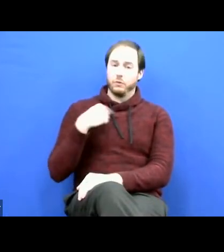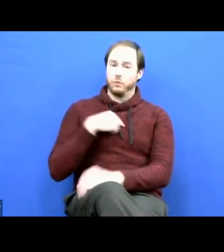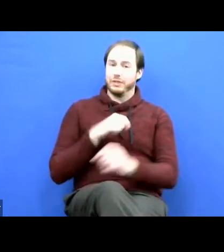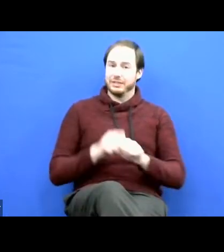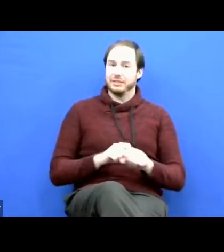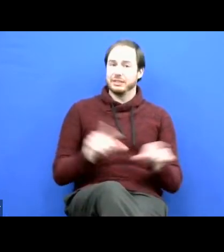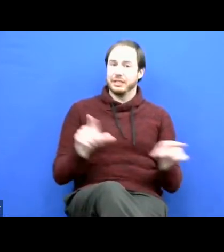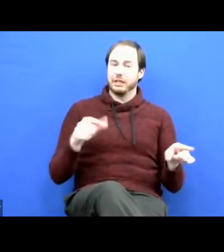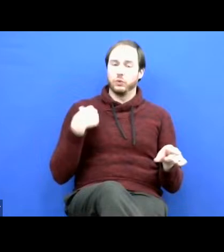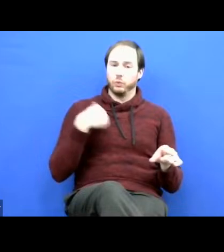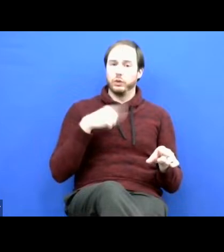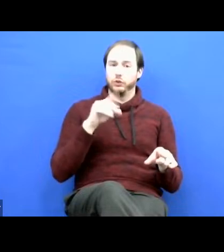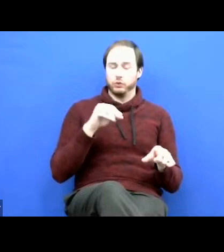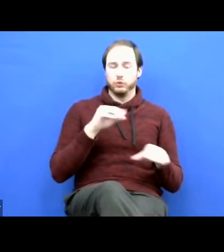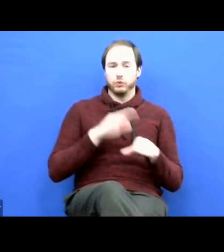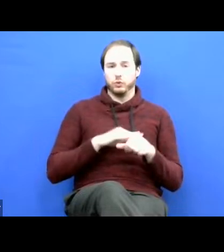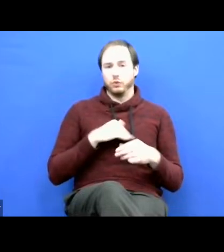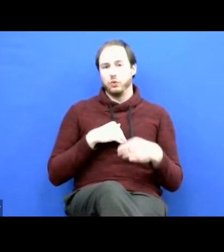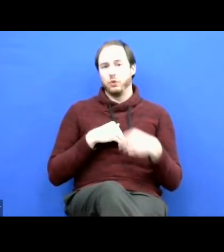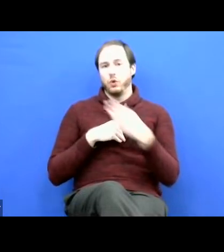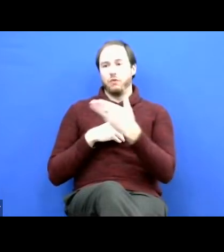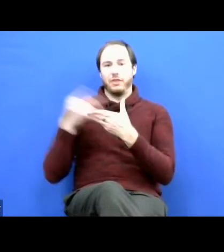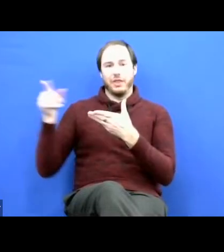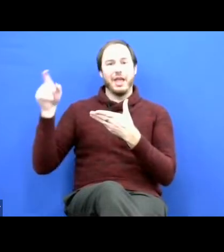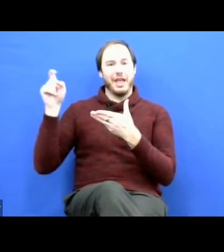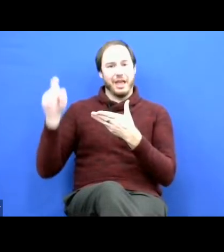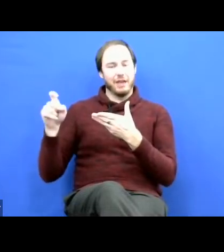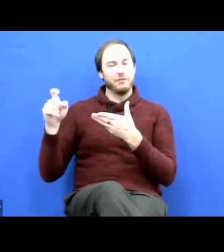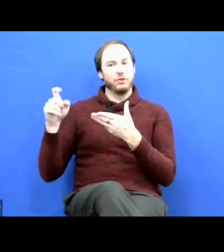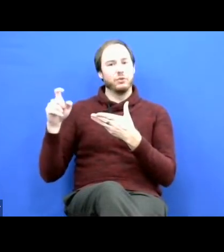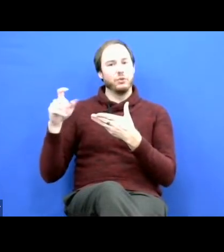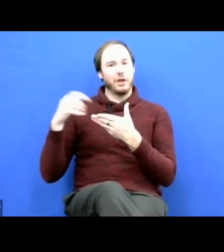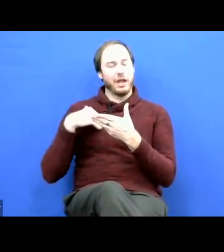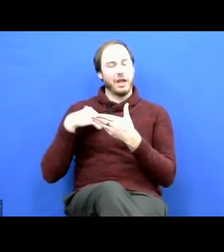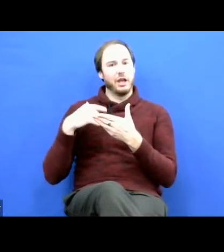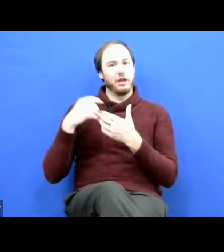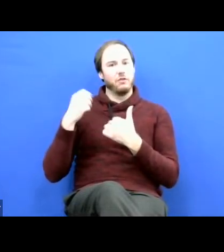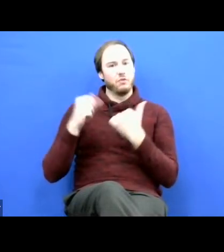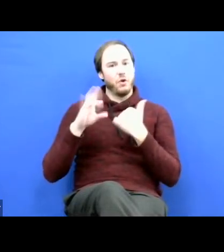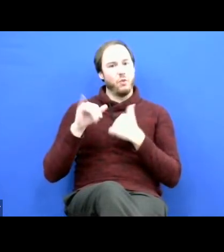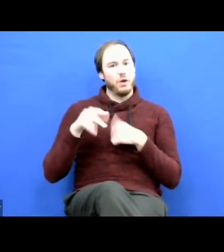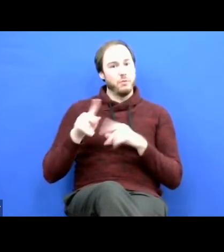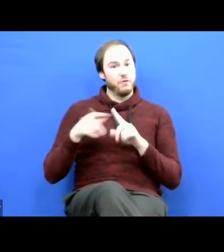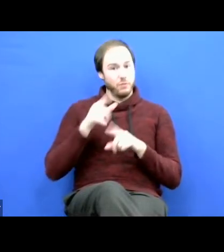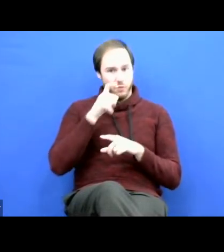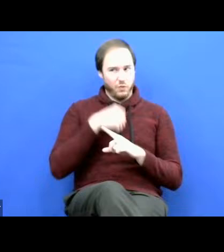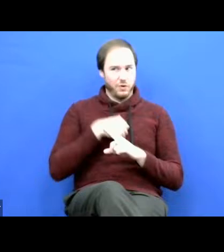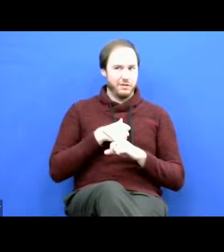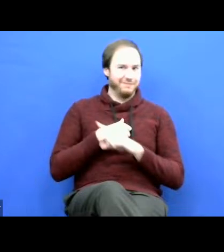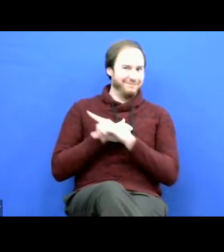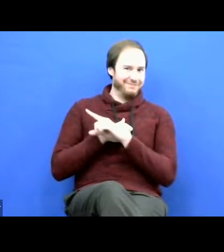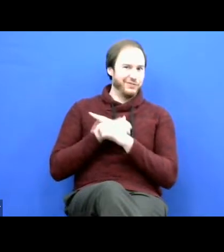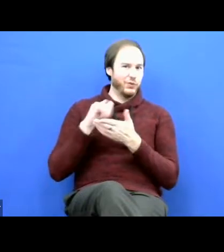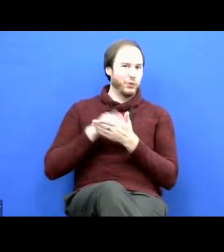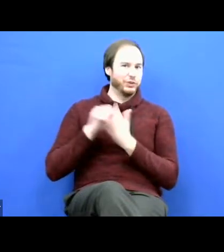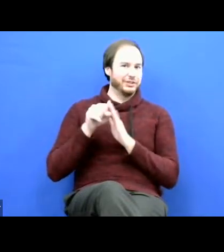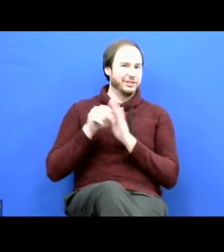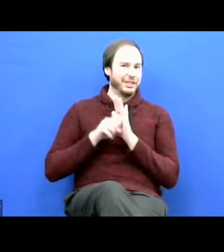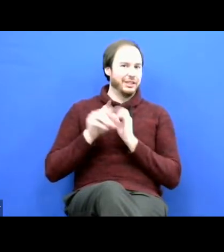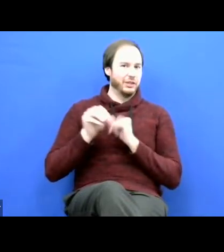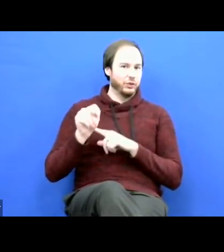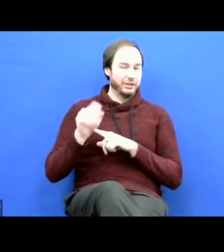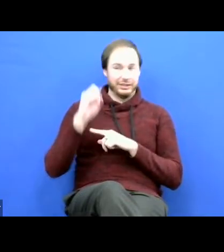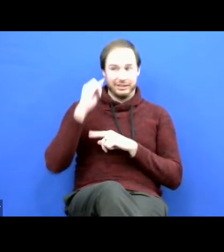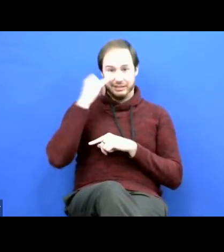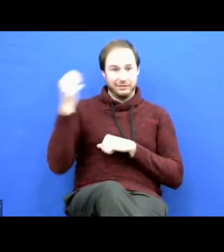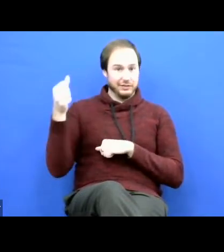send a notification, and they actually have to get a driveway permit from the New York State DOT. So if